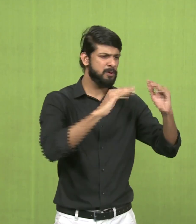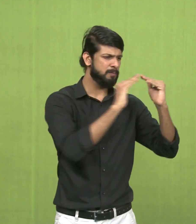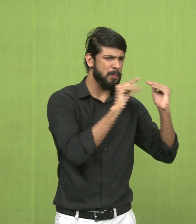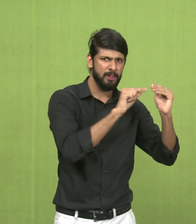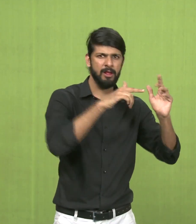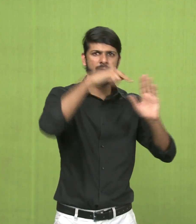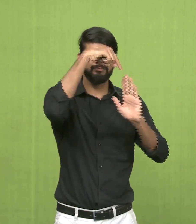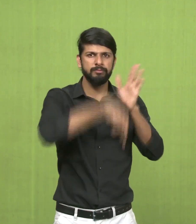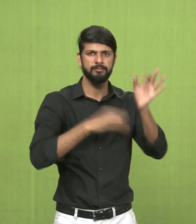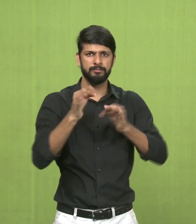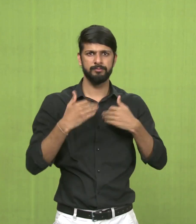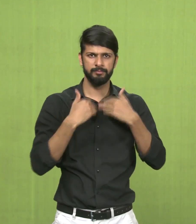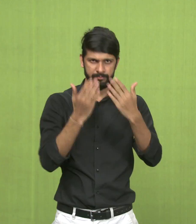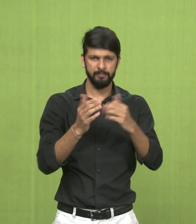Cottage in the woods description.